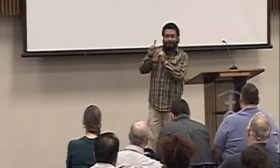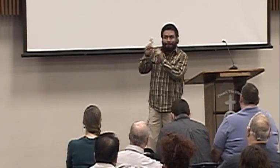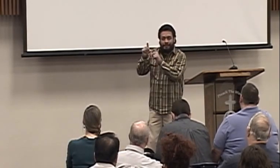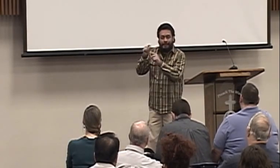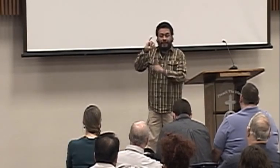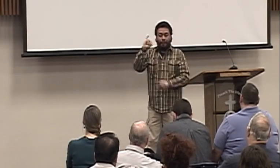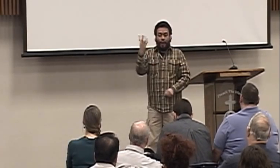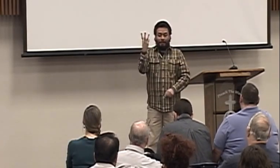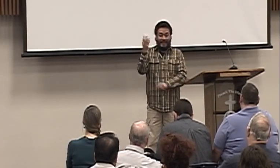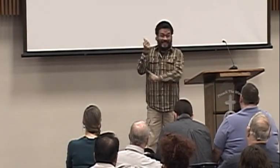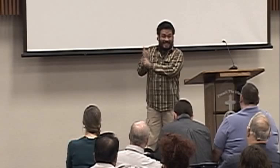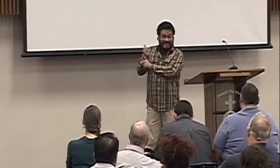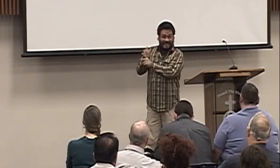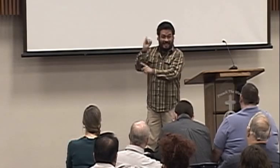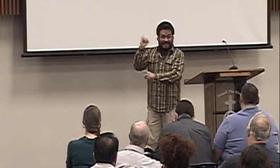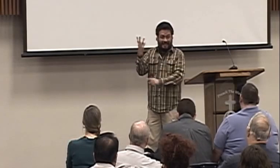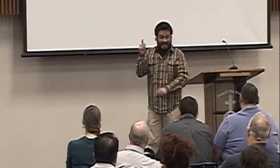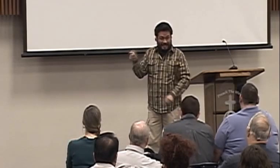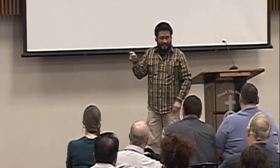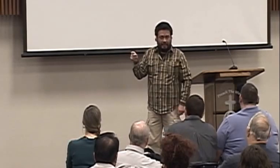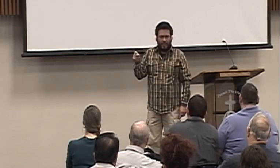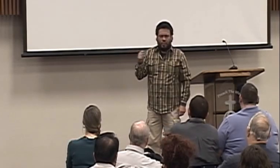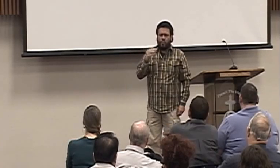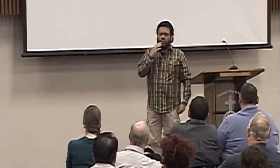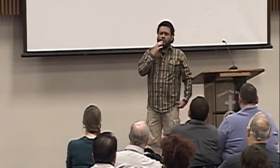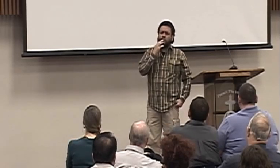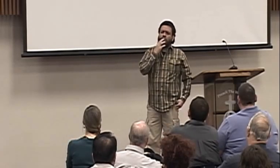He used to go to the Jehovah's Witnesses.